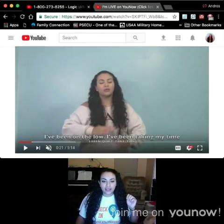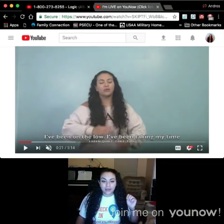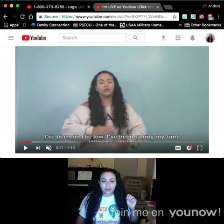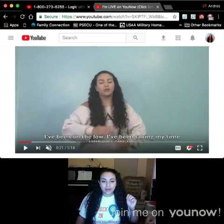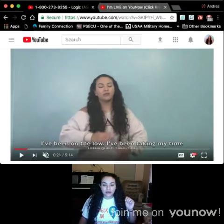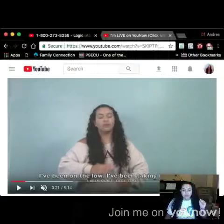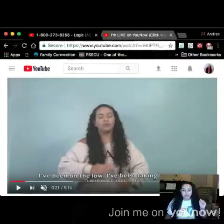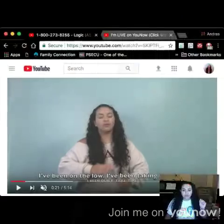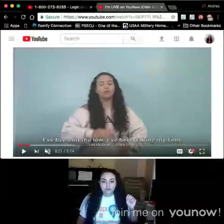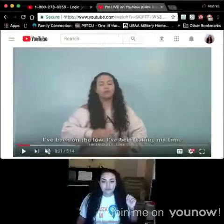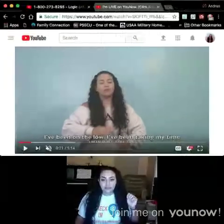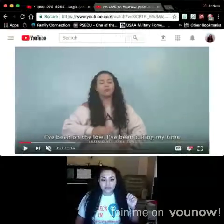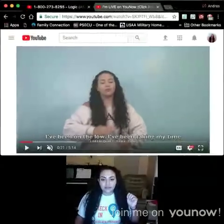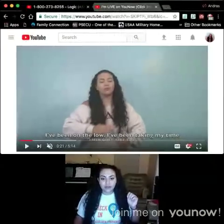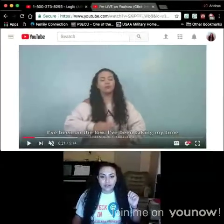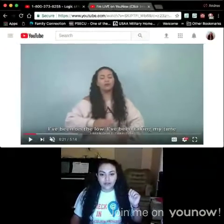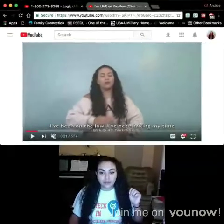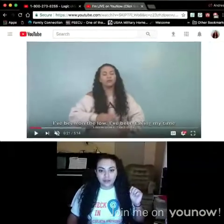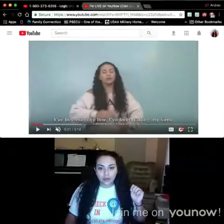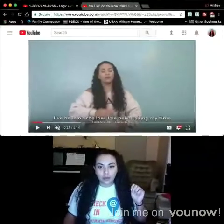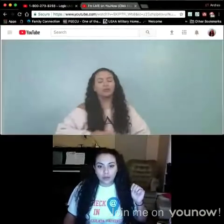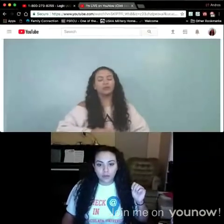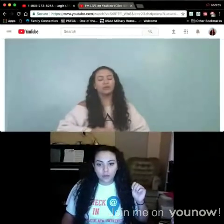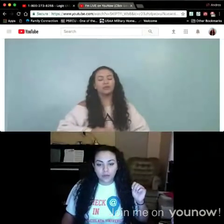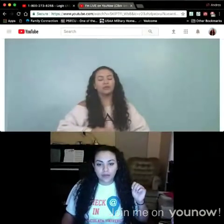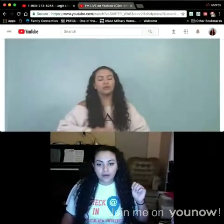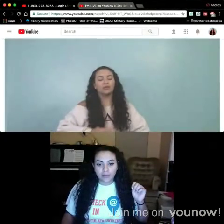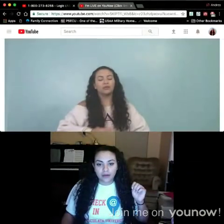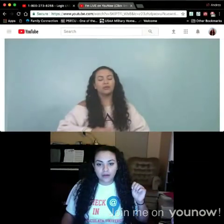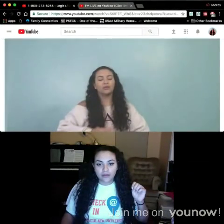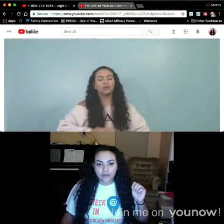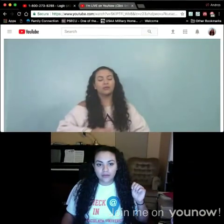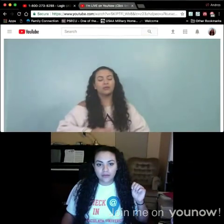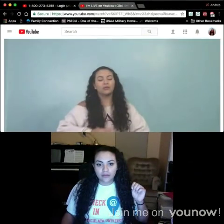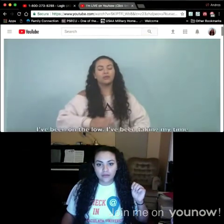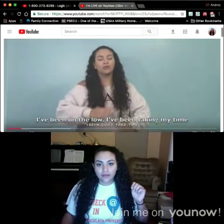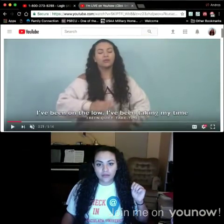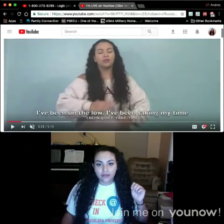Can I make me bigger? That makes me smaller. Ooh, now I'm bigger.